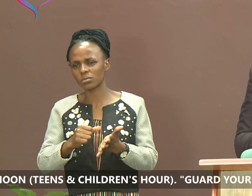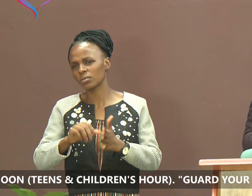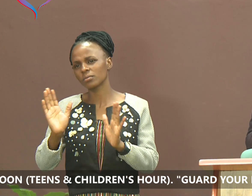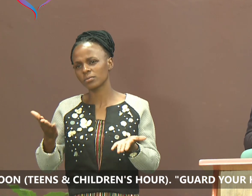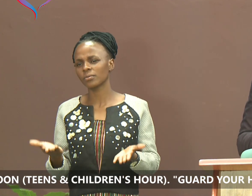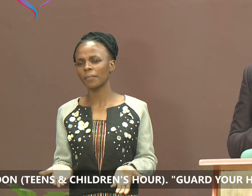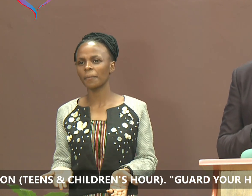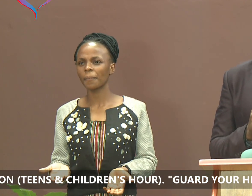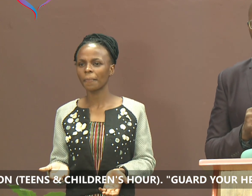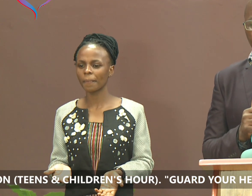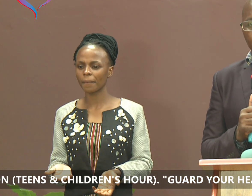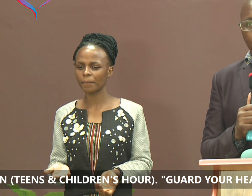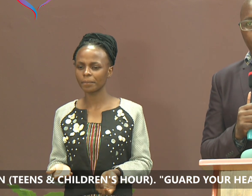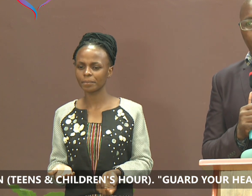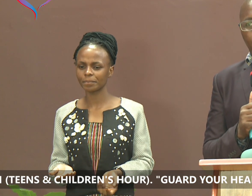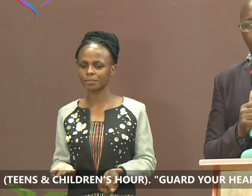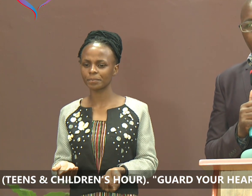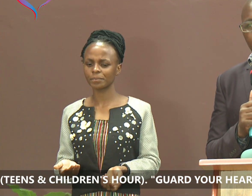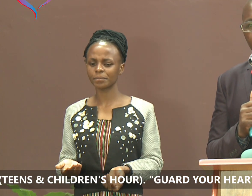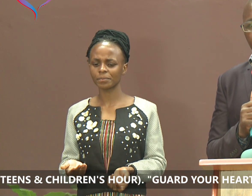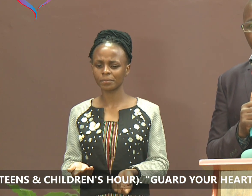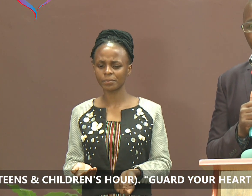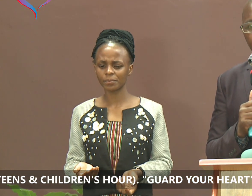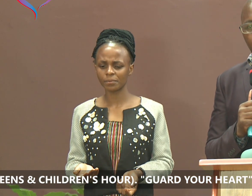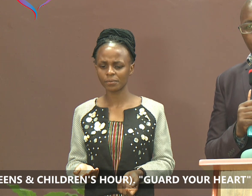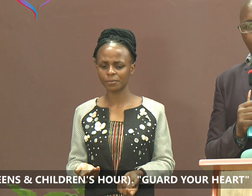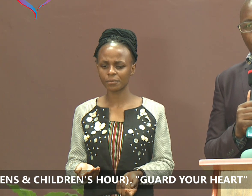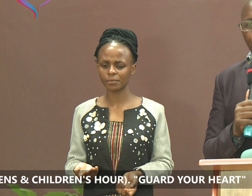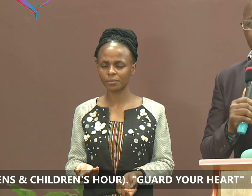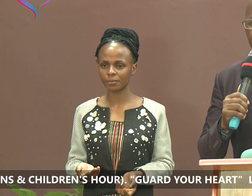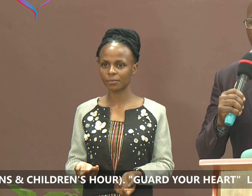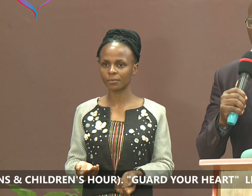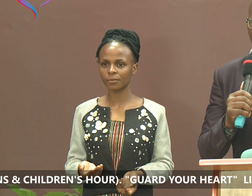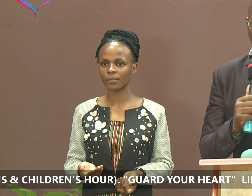a skill of solving our own problems. And how do we do that?